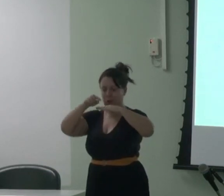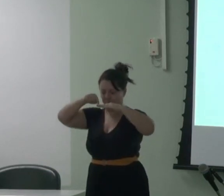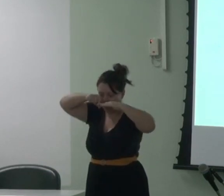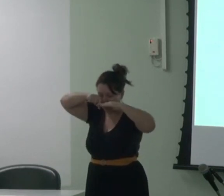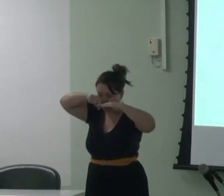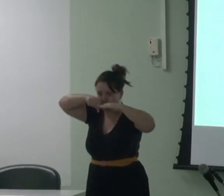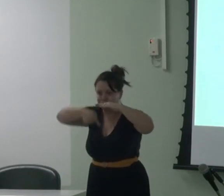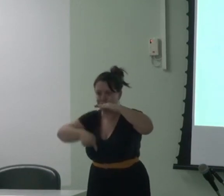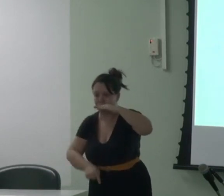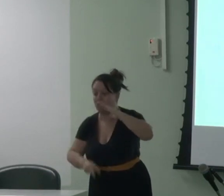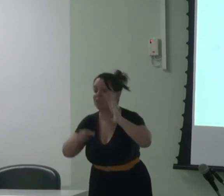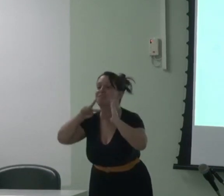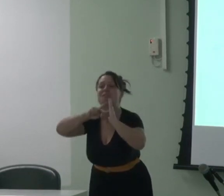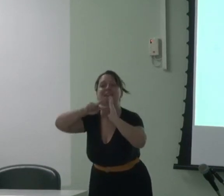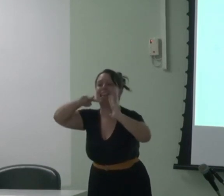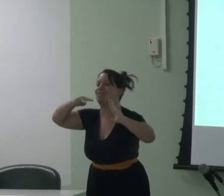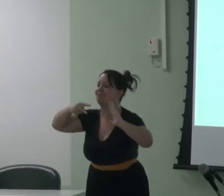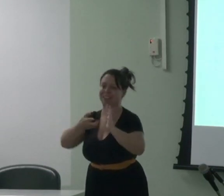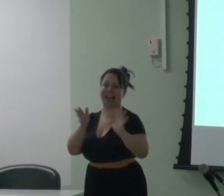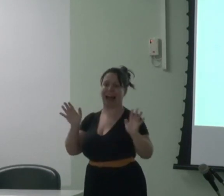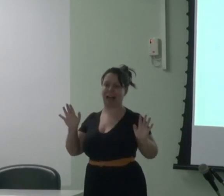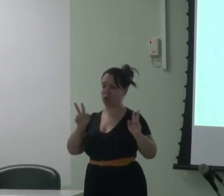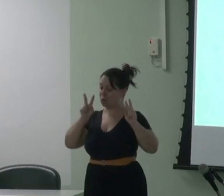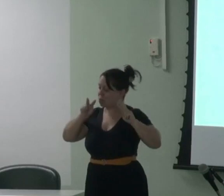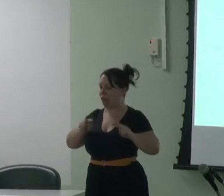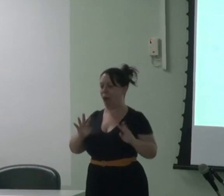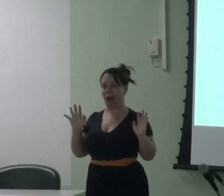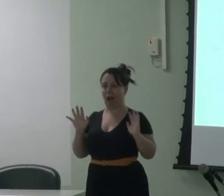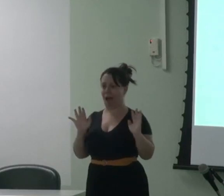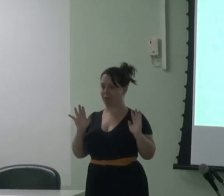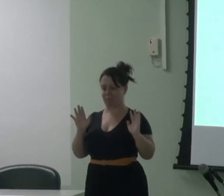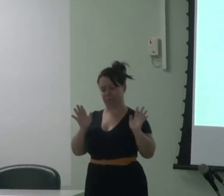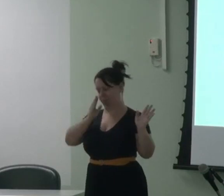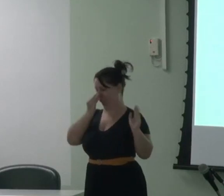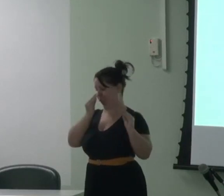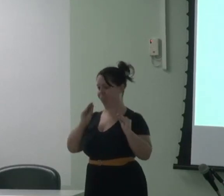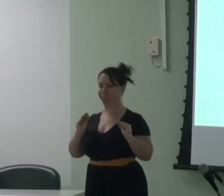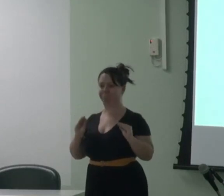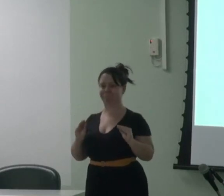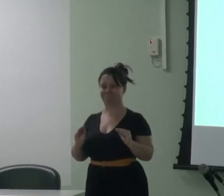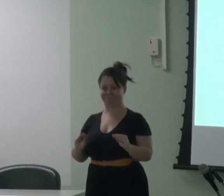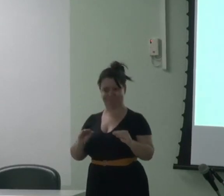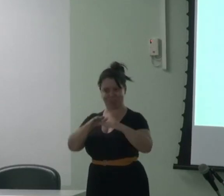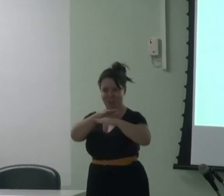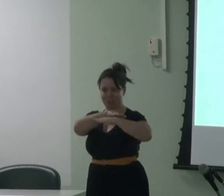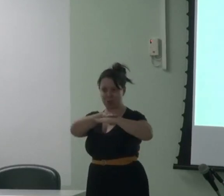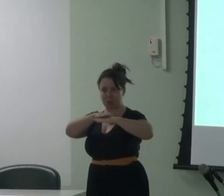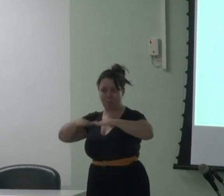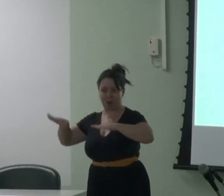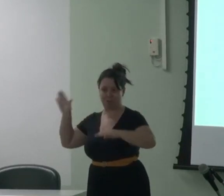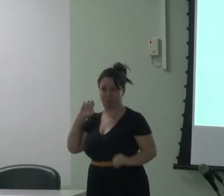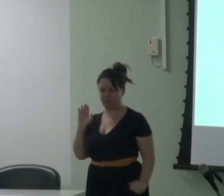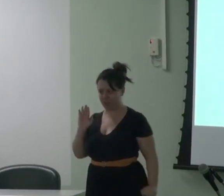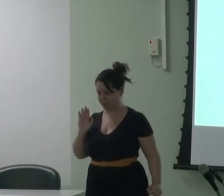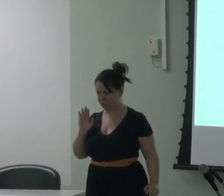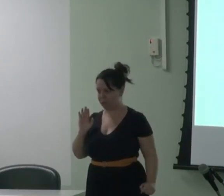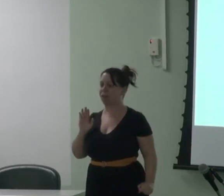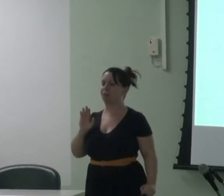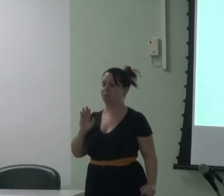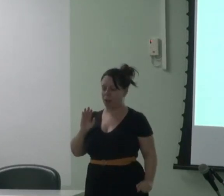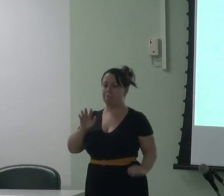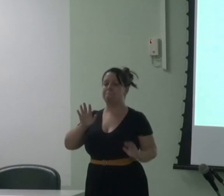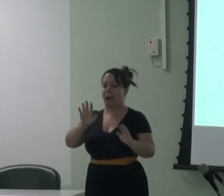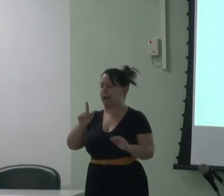multilingual that we would tell you about them today, but there are developed